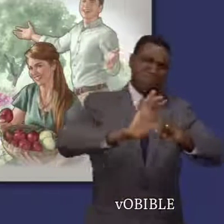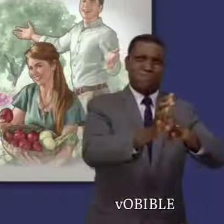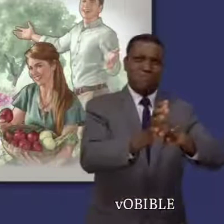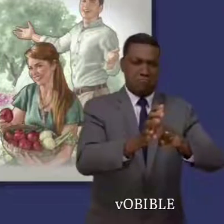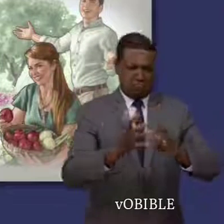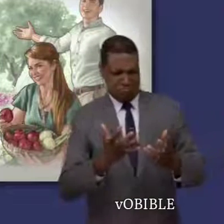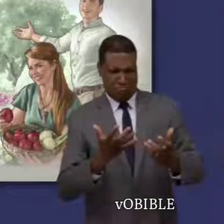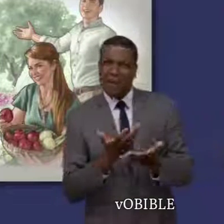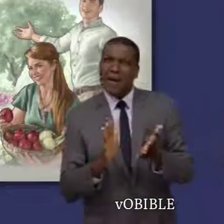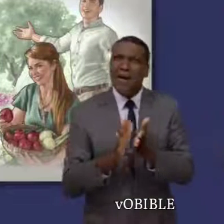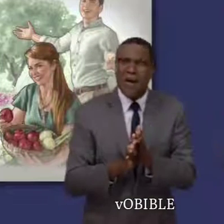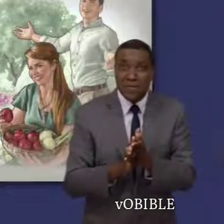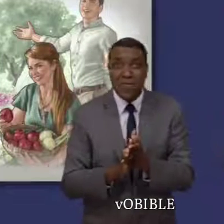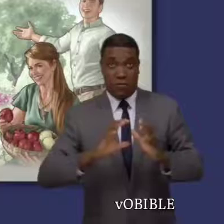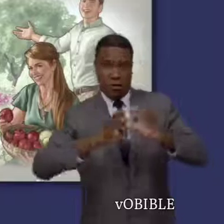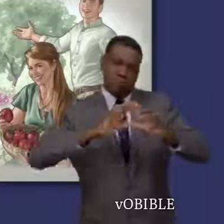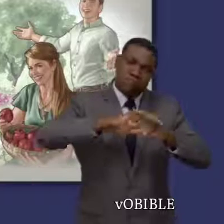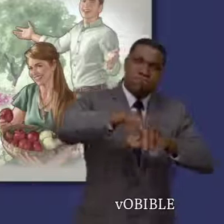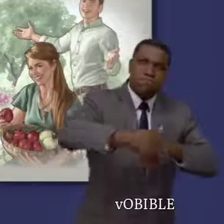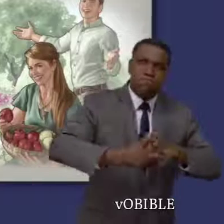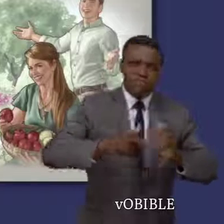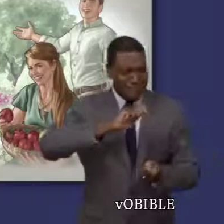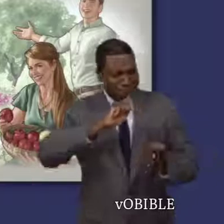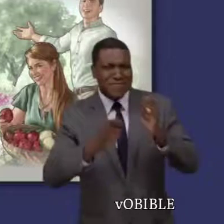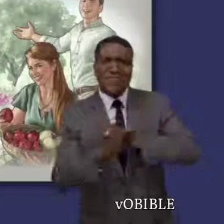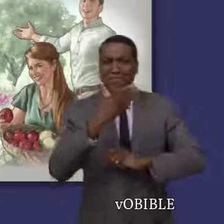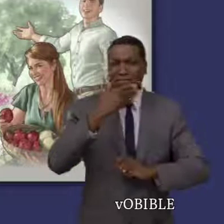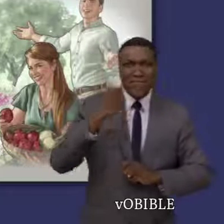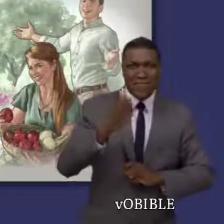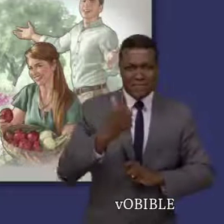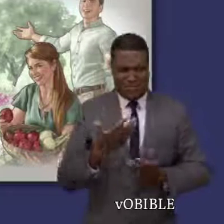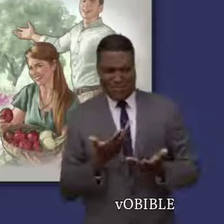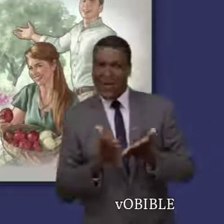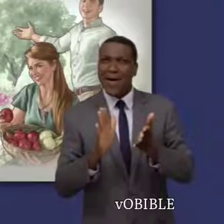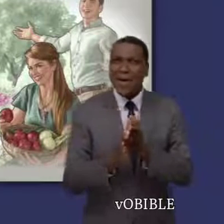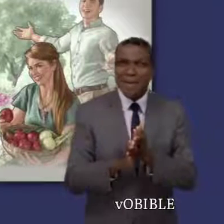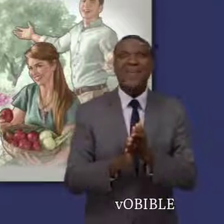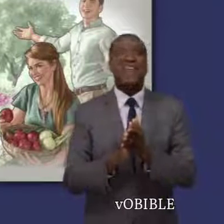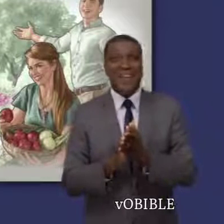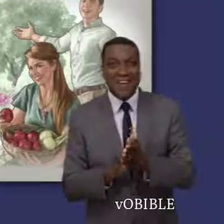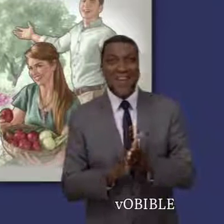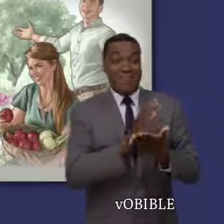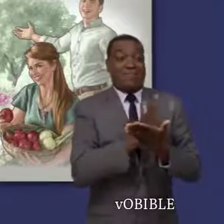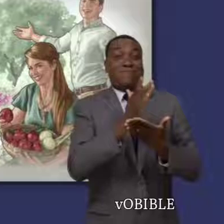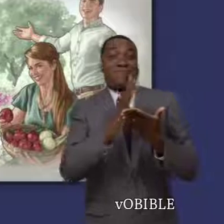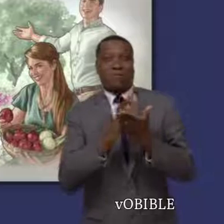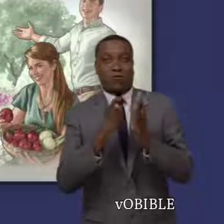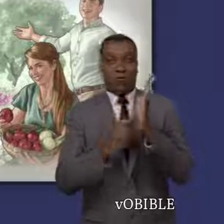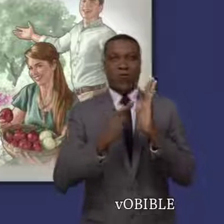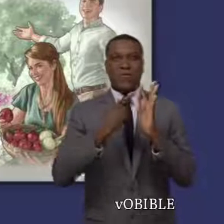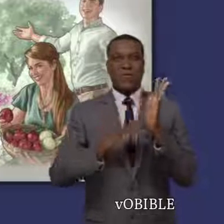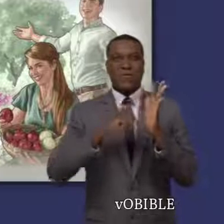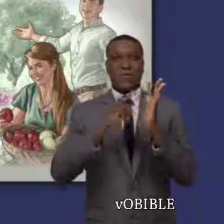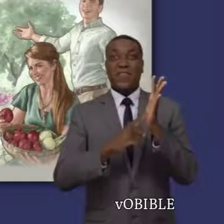that offspring crushes the original serpent, Satan, and brings the promised blessings to all